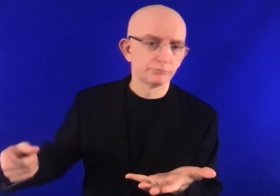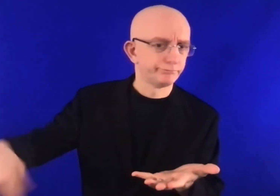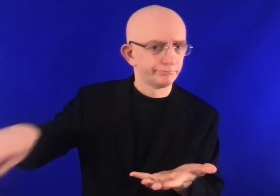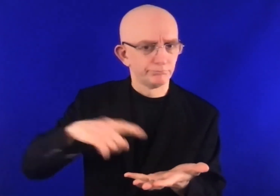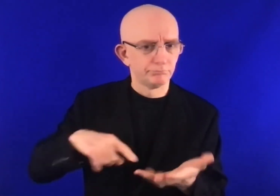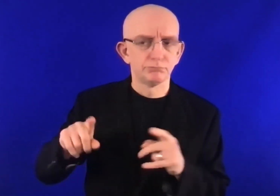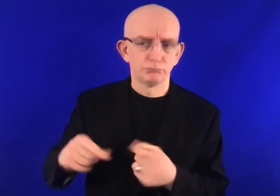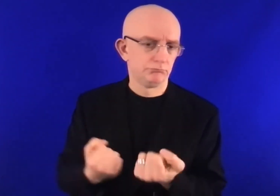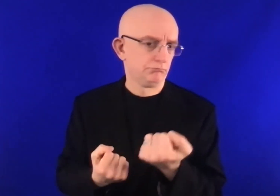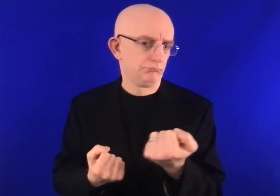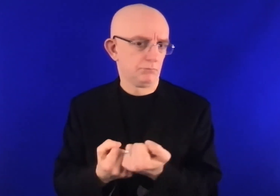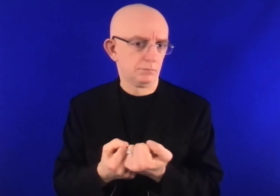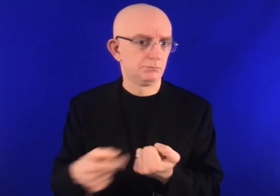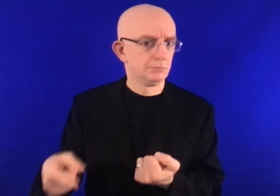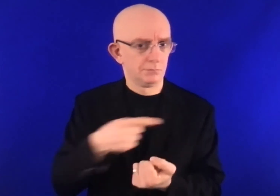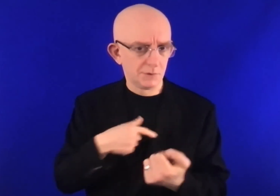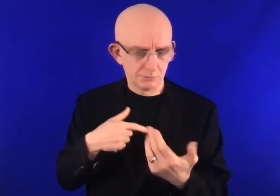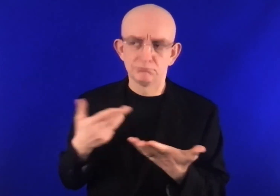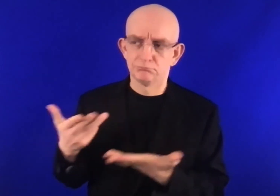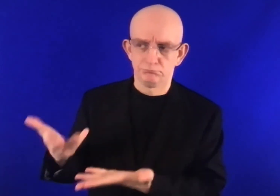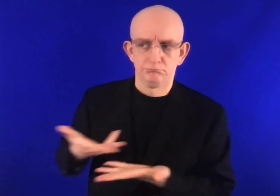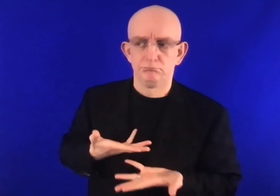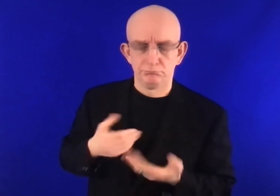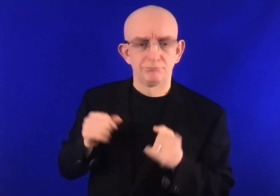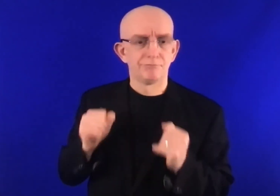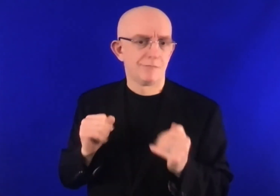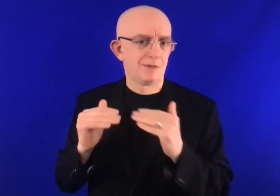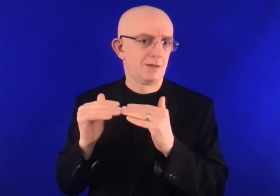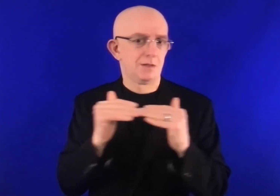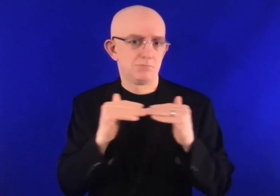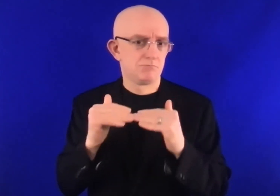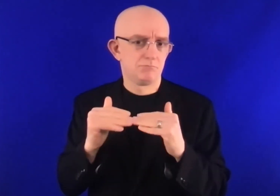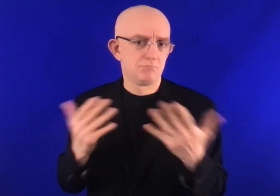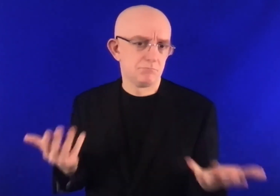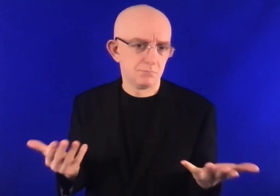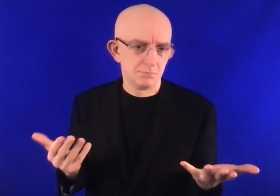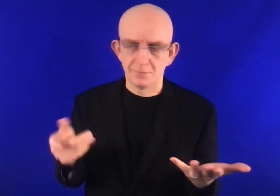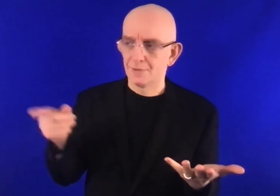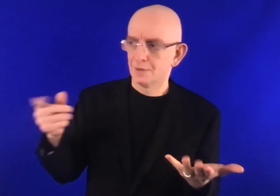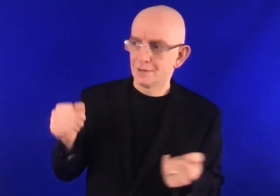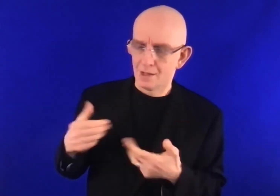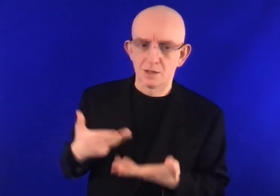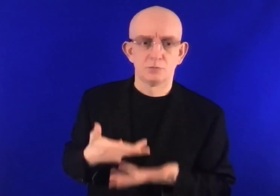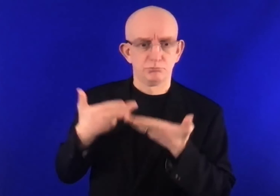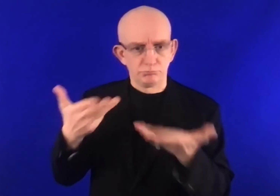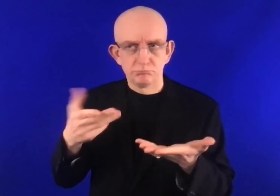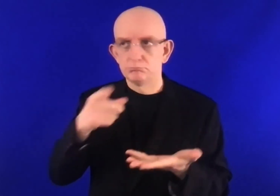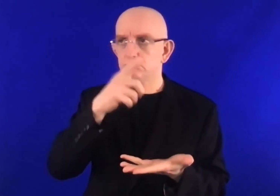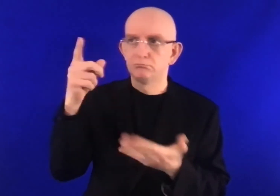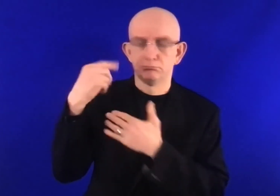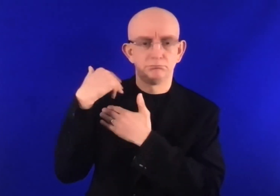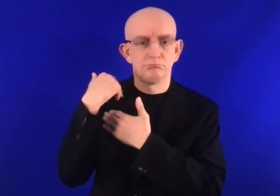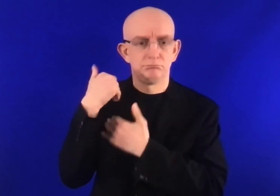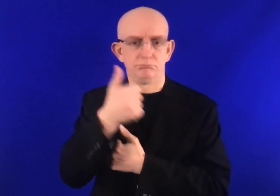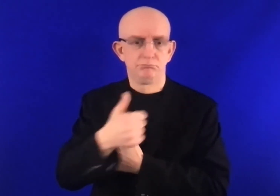especially to take us to the offices to do registrations, to get the equipments so that we can